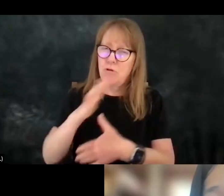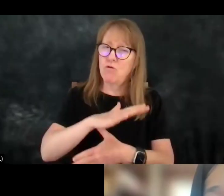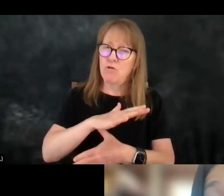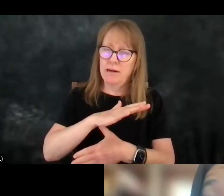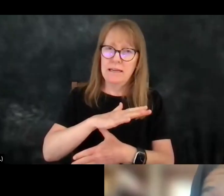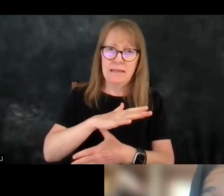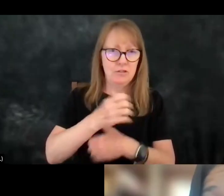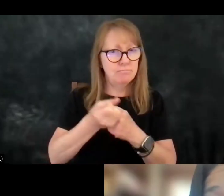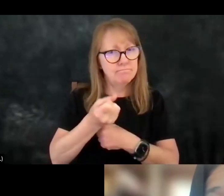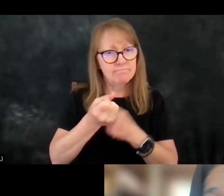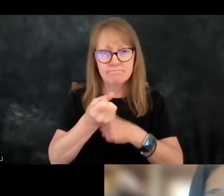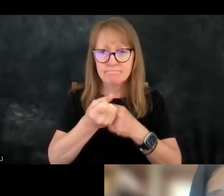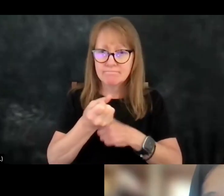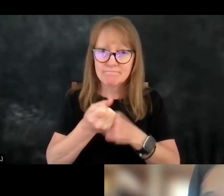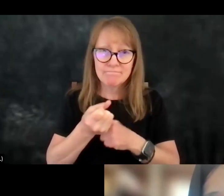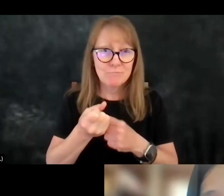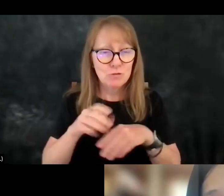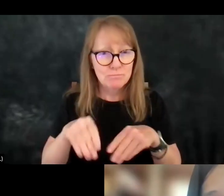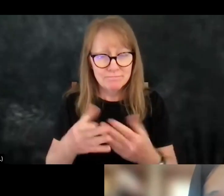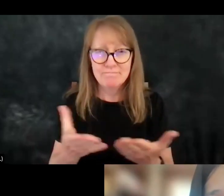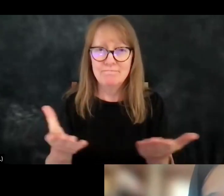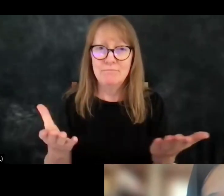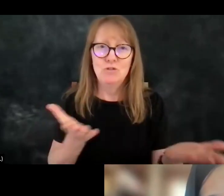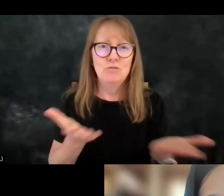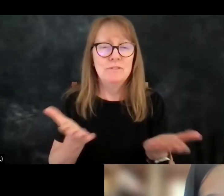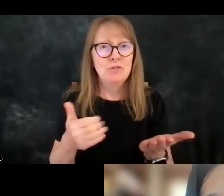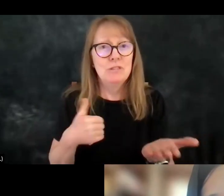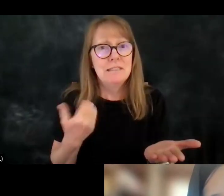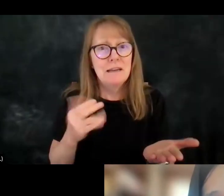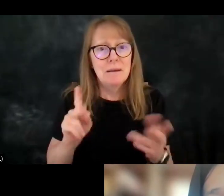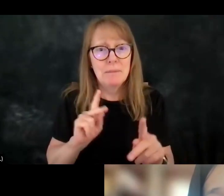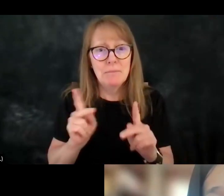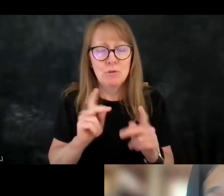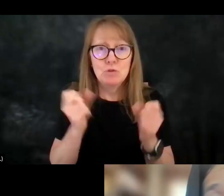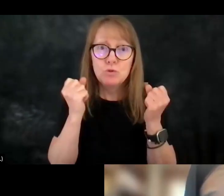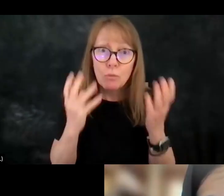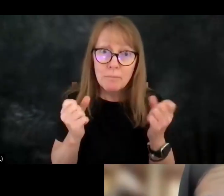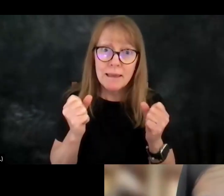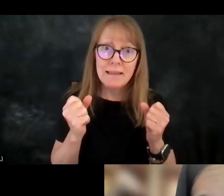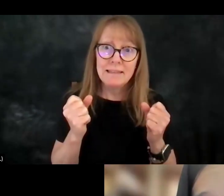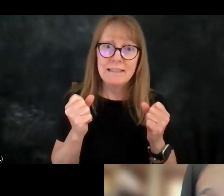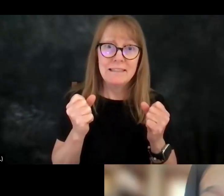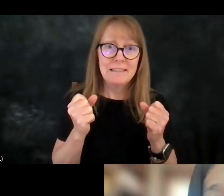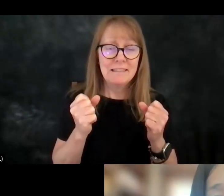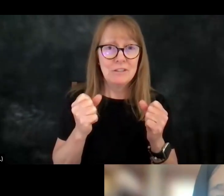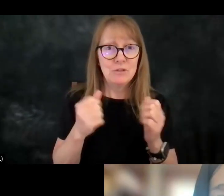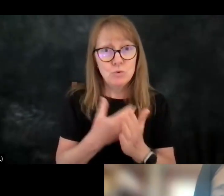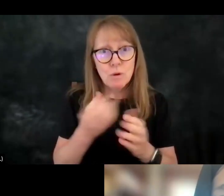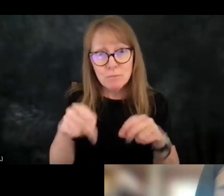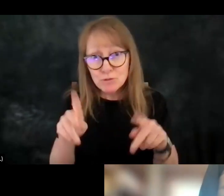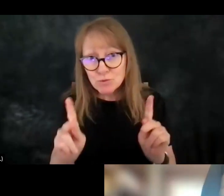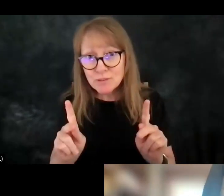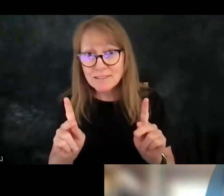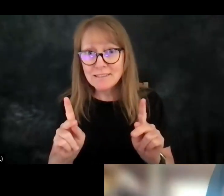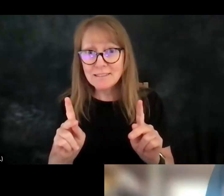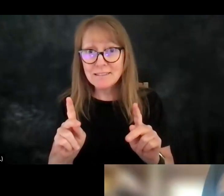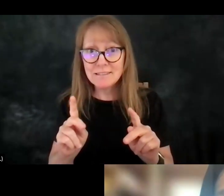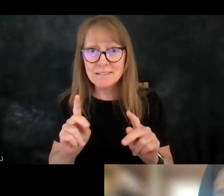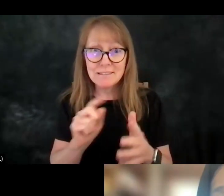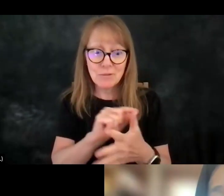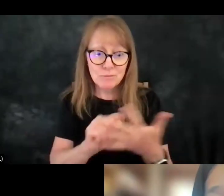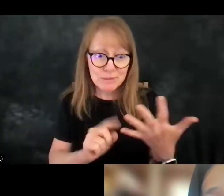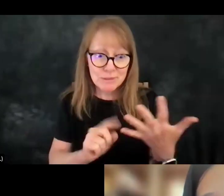really excited at so many of the huge steps that we've seen in terms of creating new opportunities, whether it is